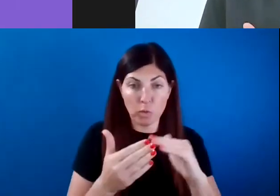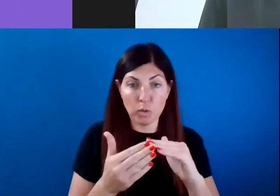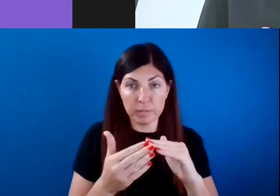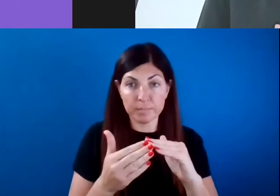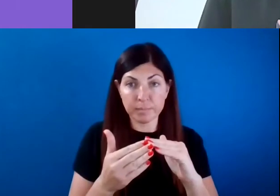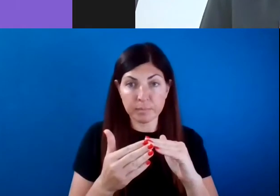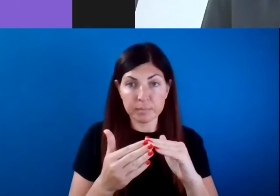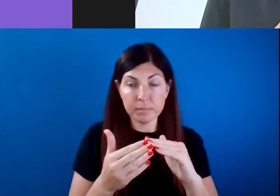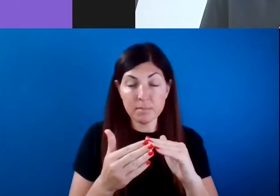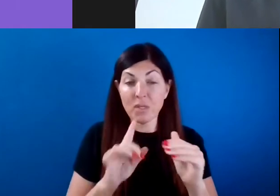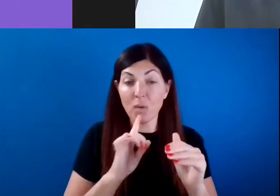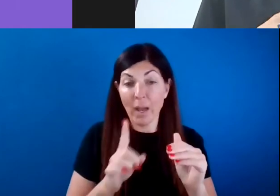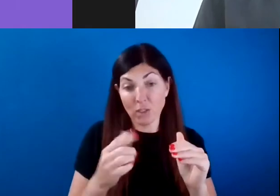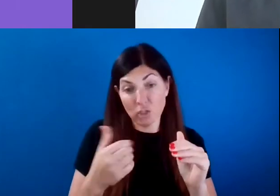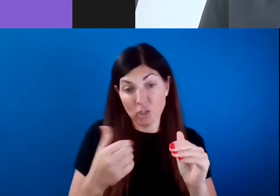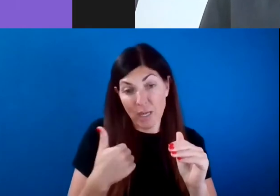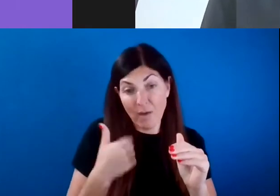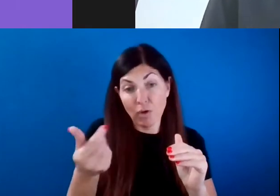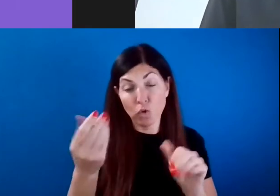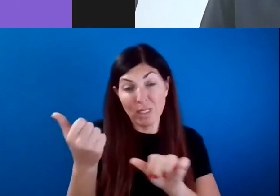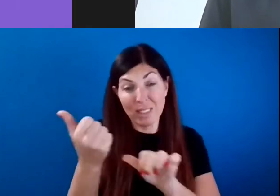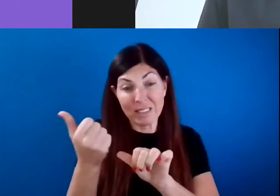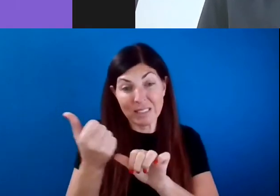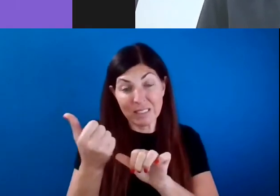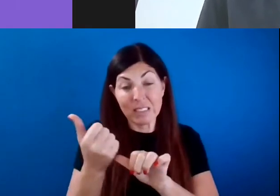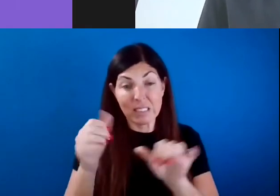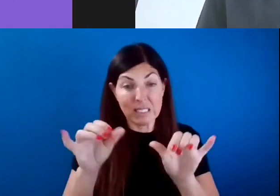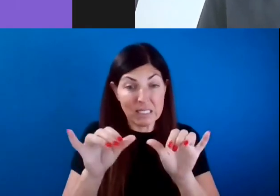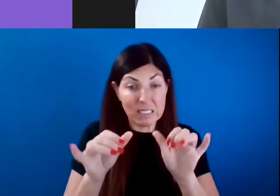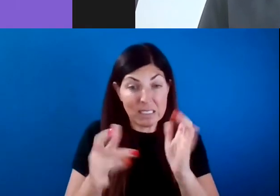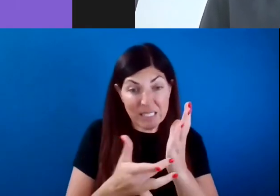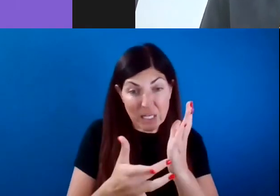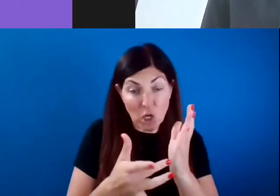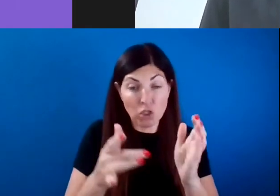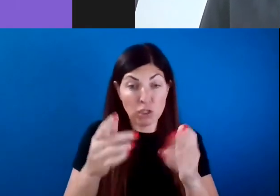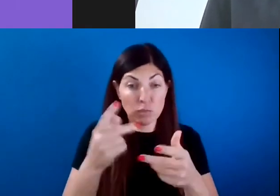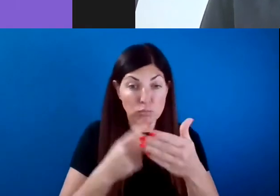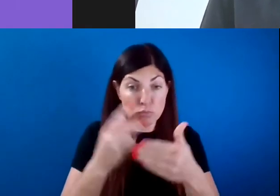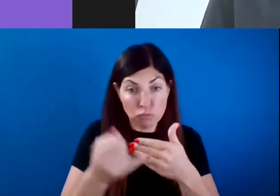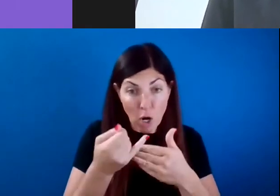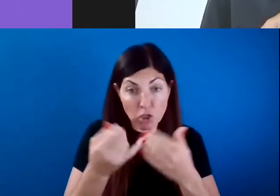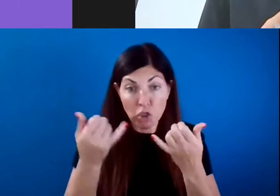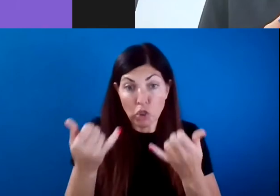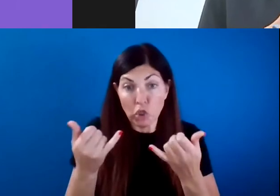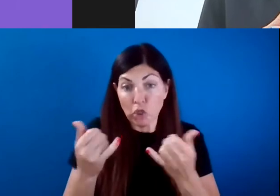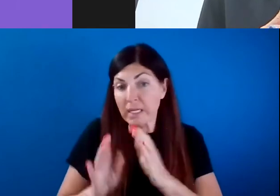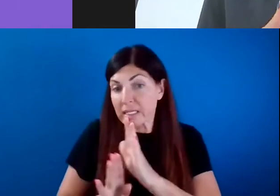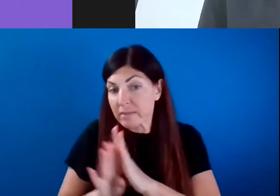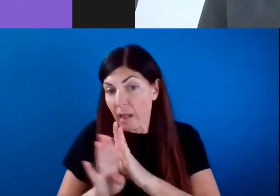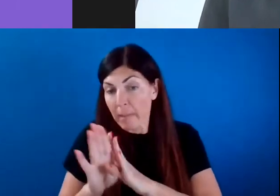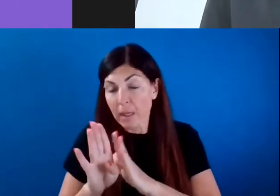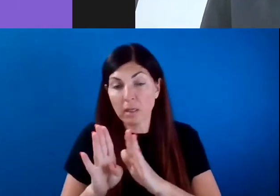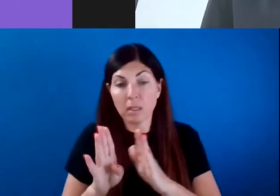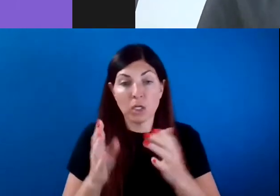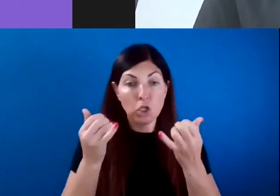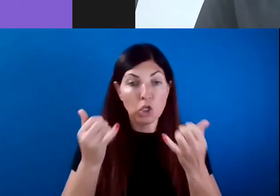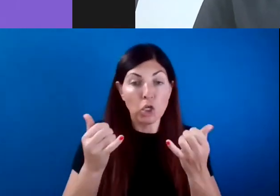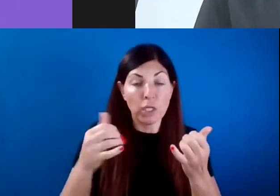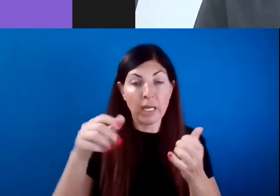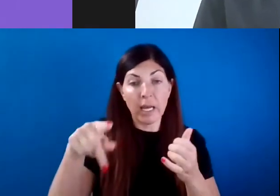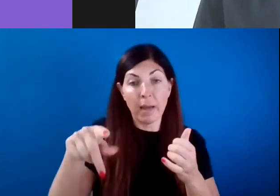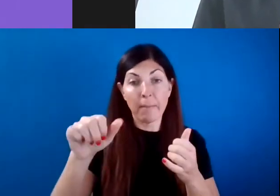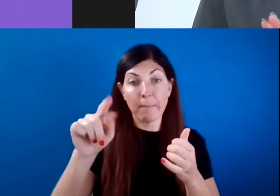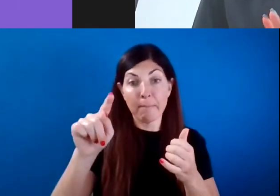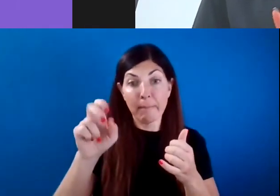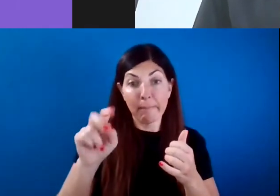I actually have a few assistive technology projects myself that are currently under development and currently patent pending, which is